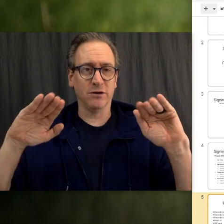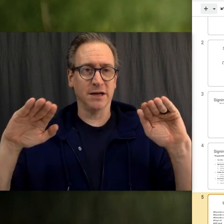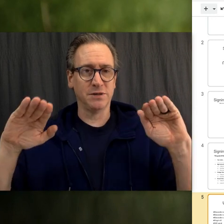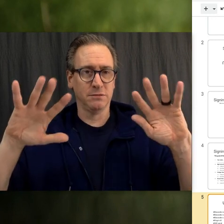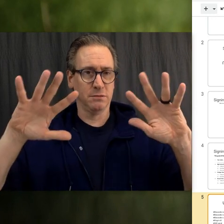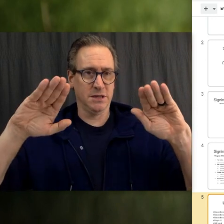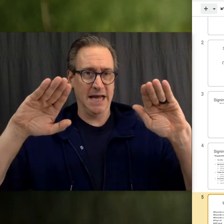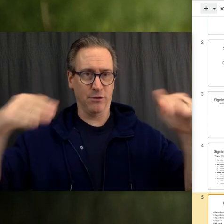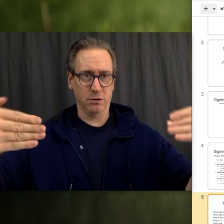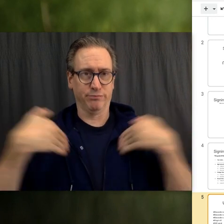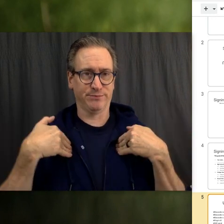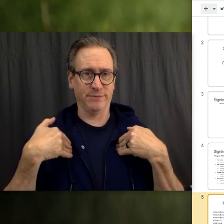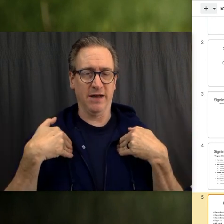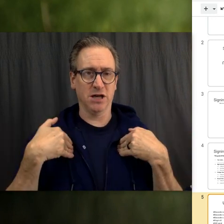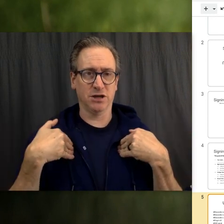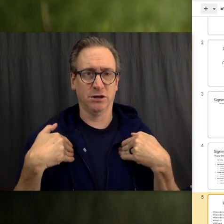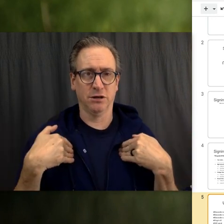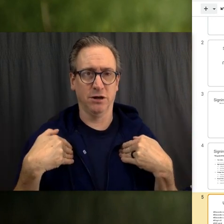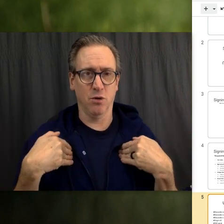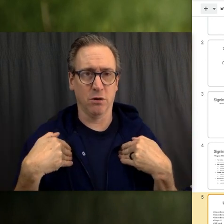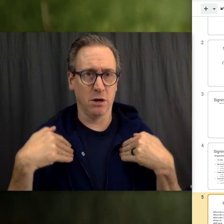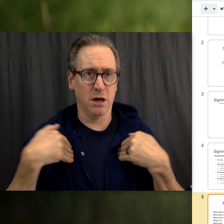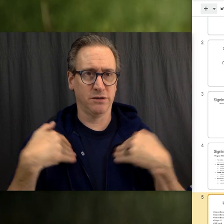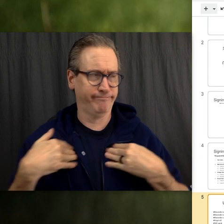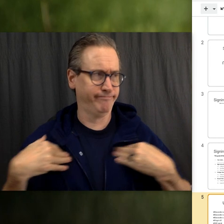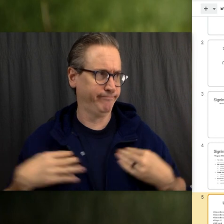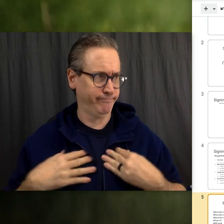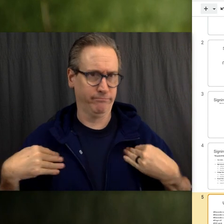start with the fingertips together, and they touch your